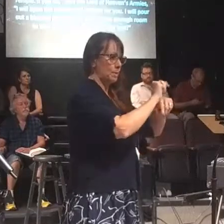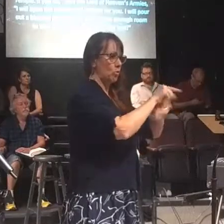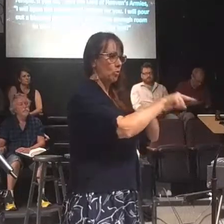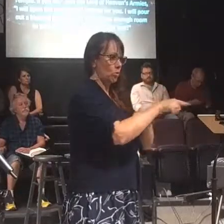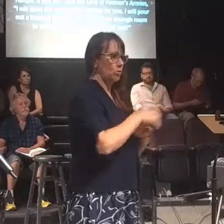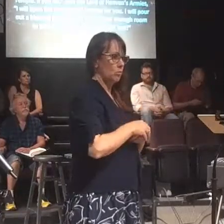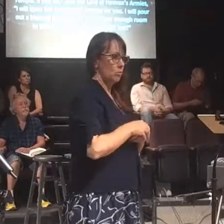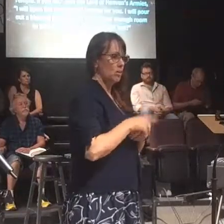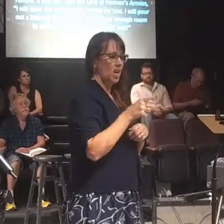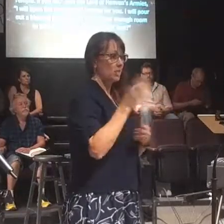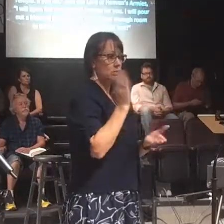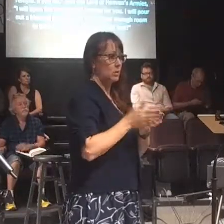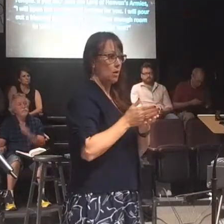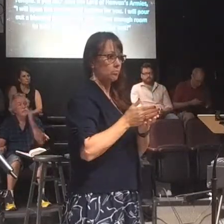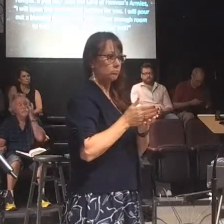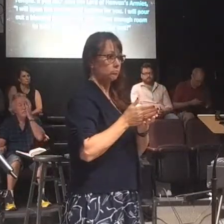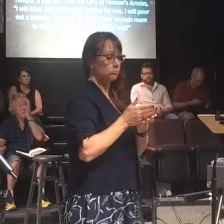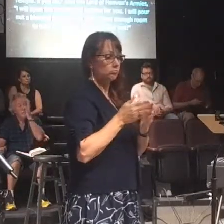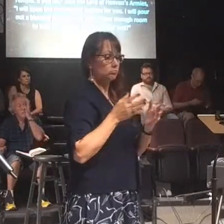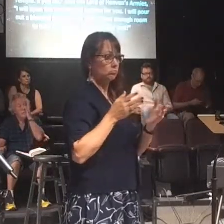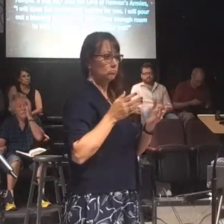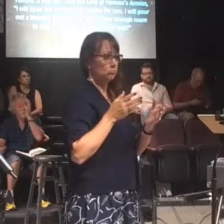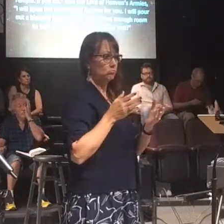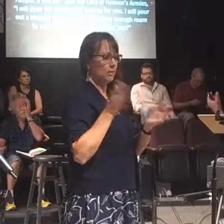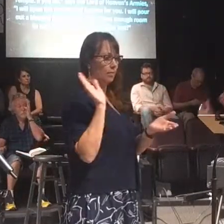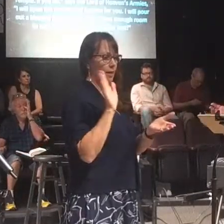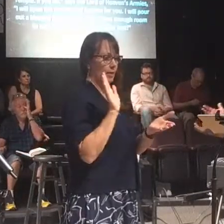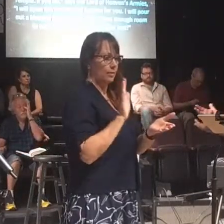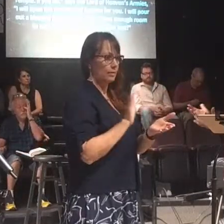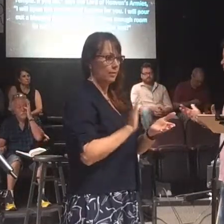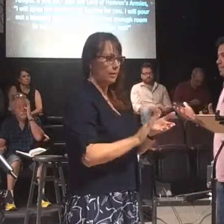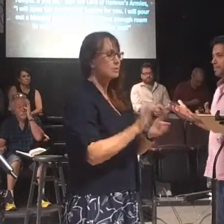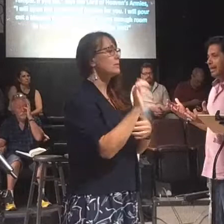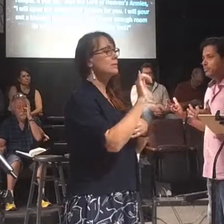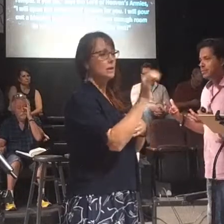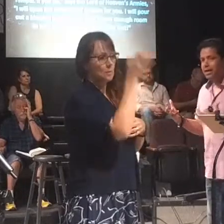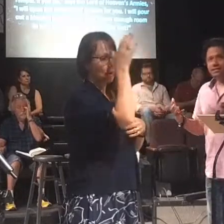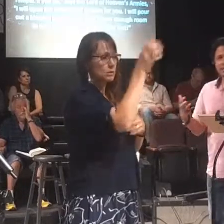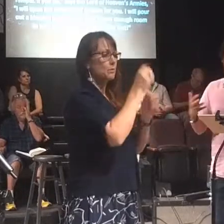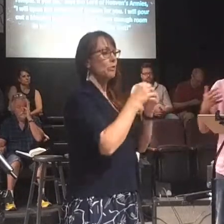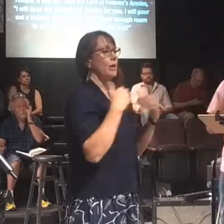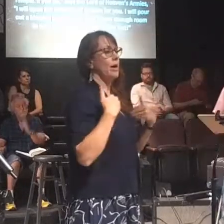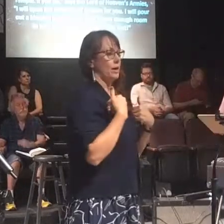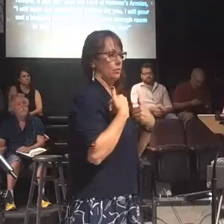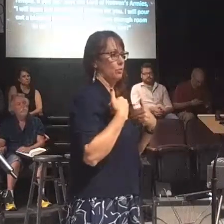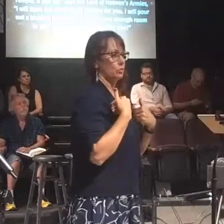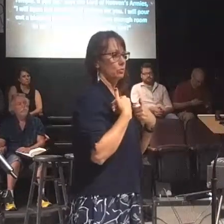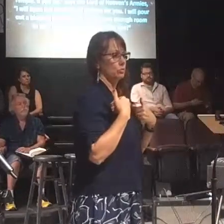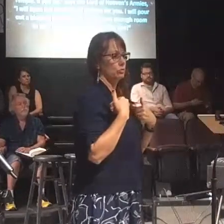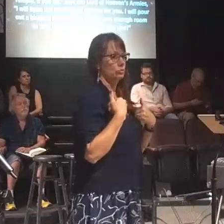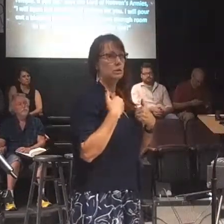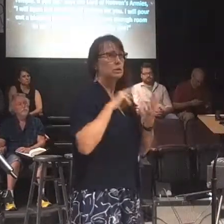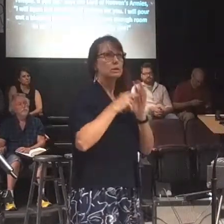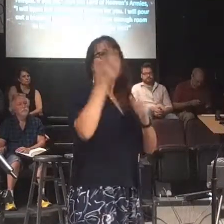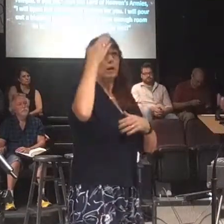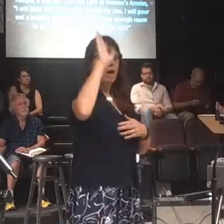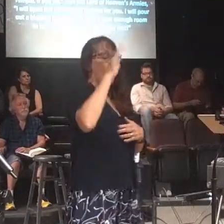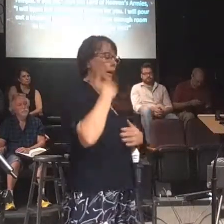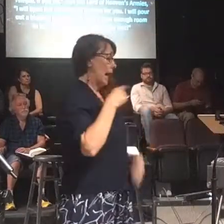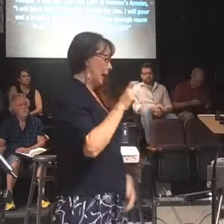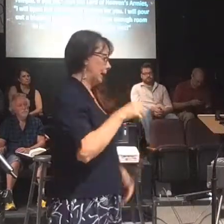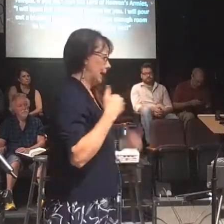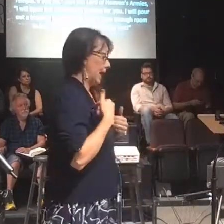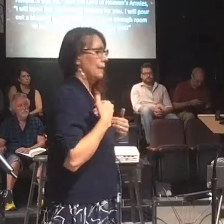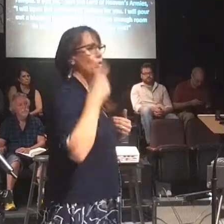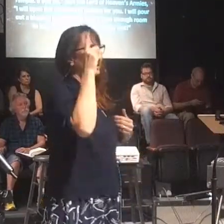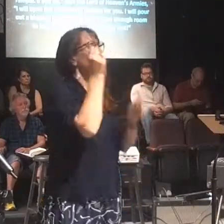And they've stopped doing that. And once again, just like with the animals, it was not that God needed an animal to eat. He is the creator